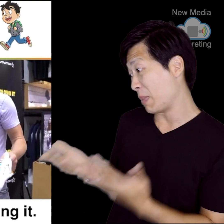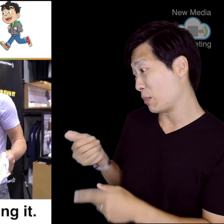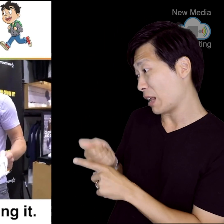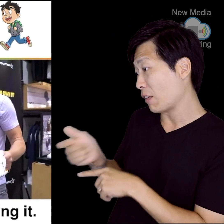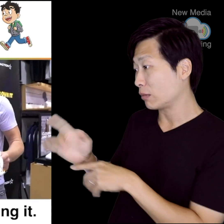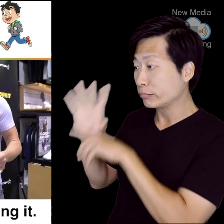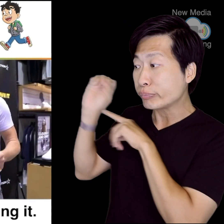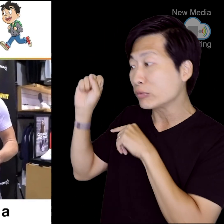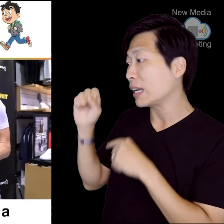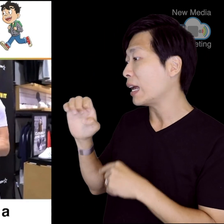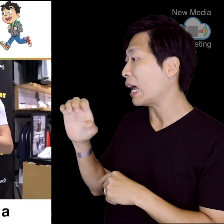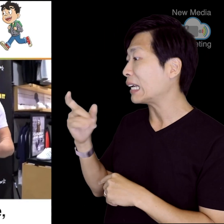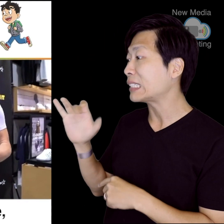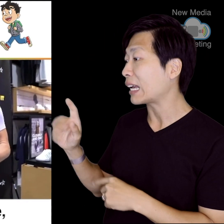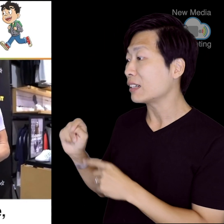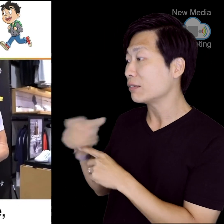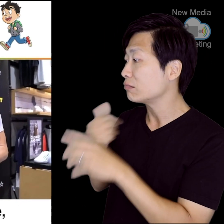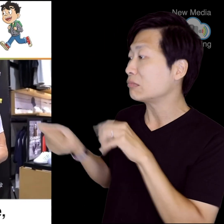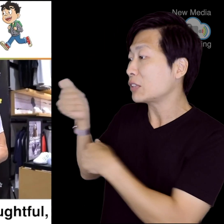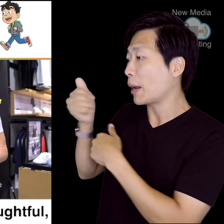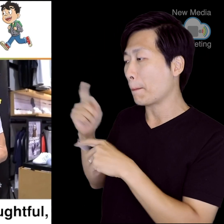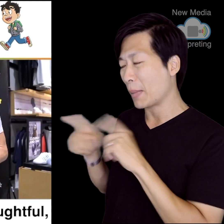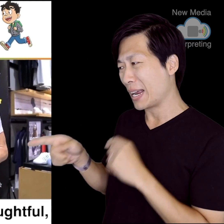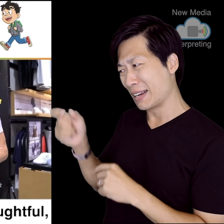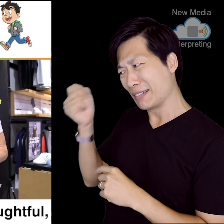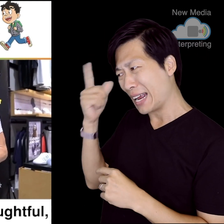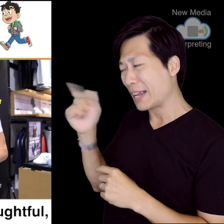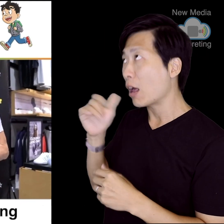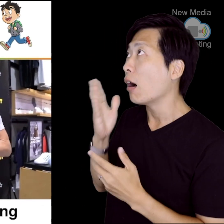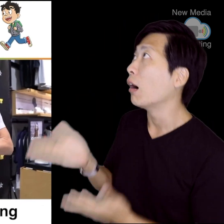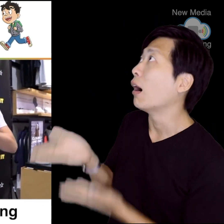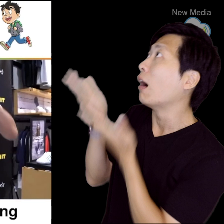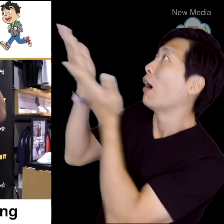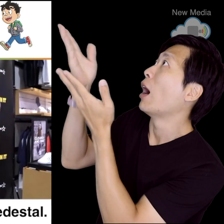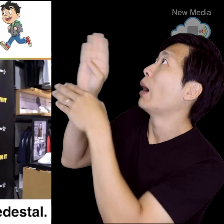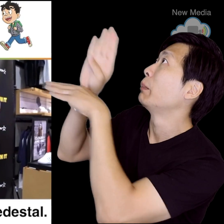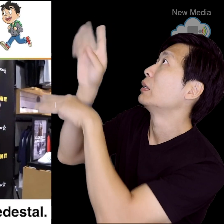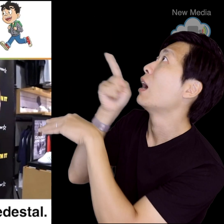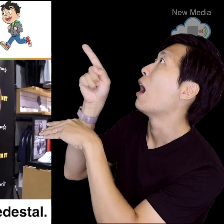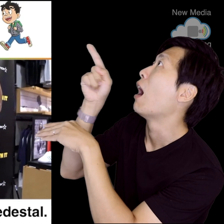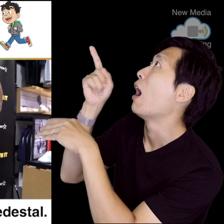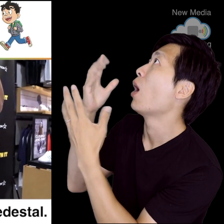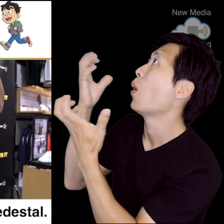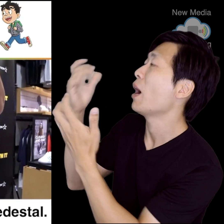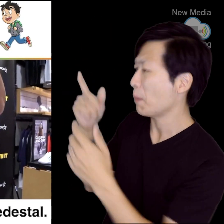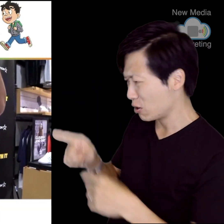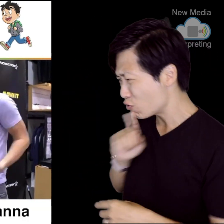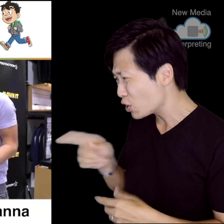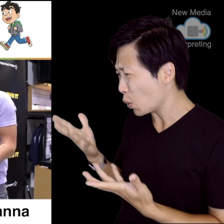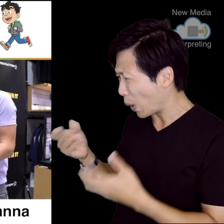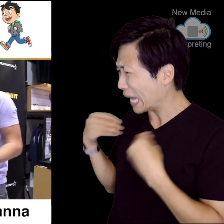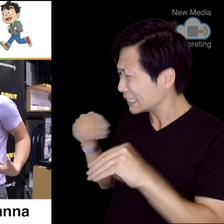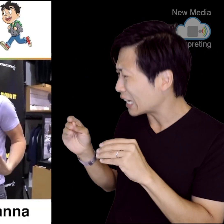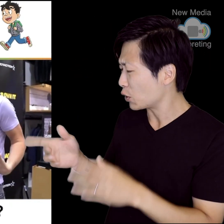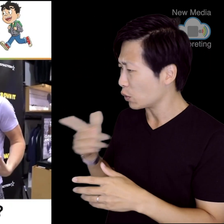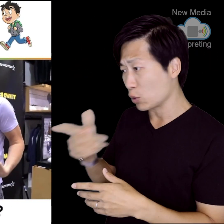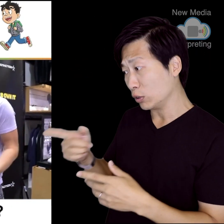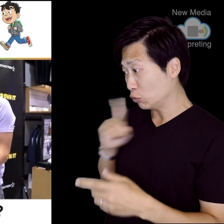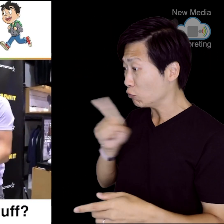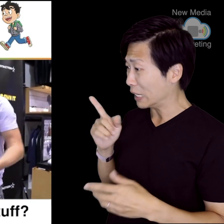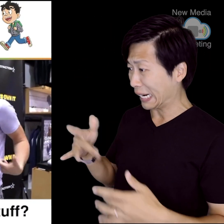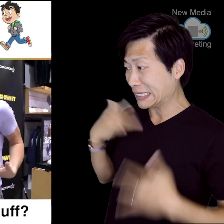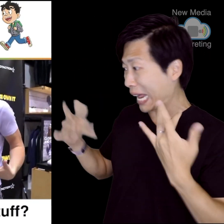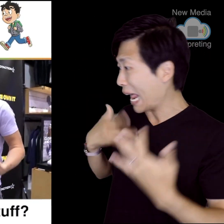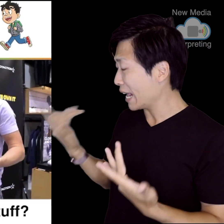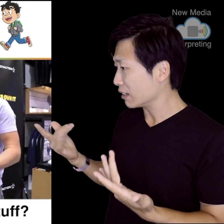not overthinking it. Maybe you're just a brilliant executive. You need to be very thoughtful that you're not putting entrepreneurship on a pedestal. Like, do you really want to build